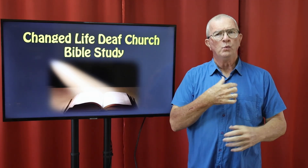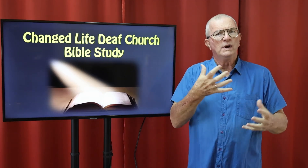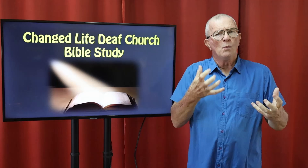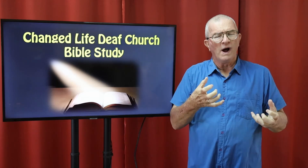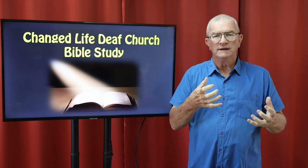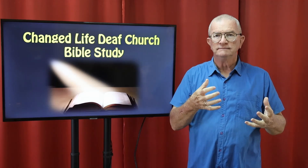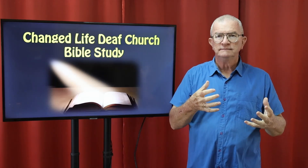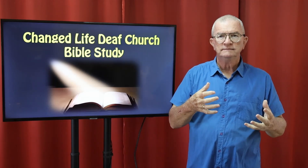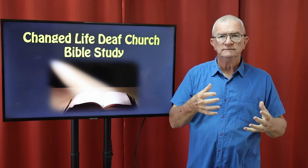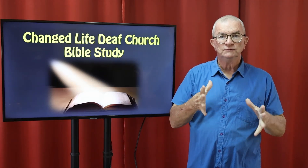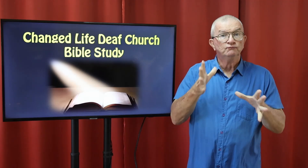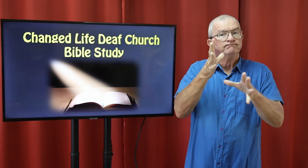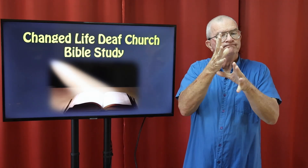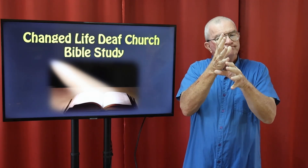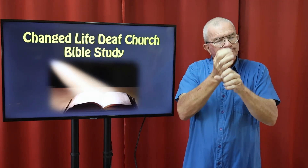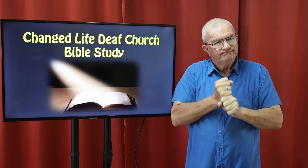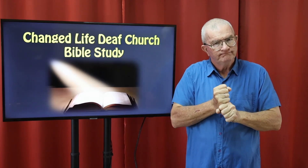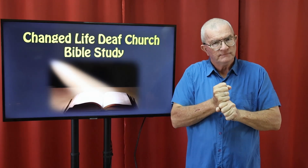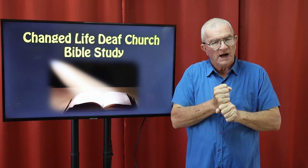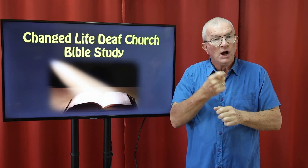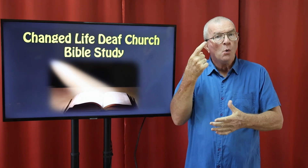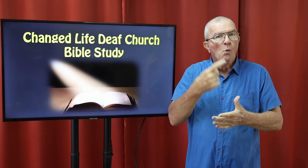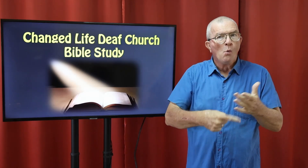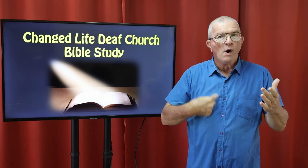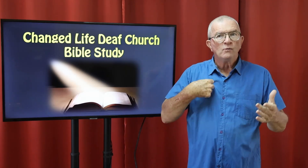Tonight, we want to summarize what